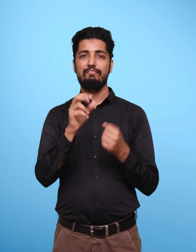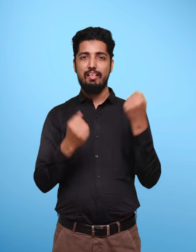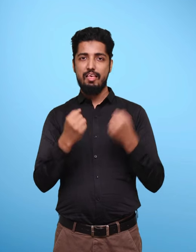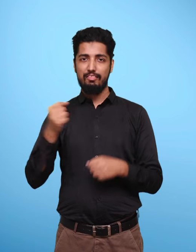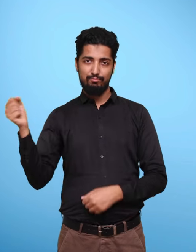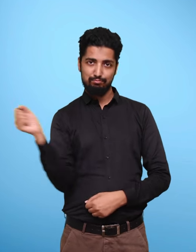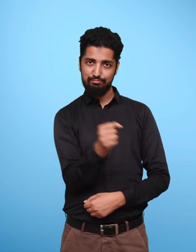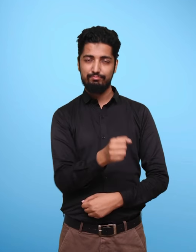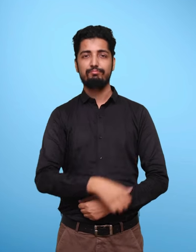V-v-van.